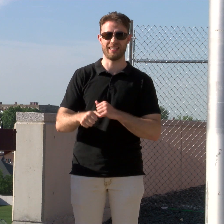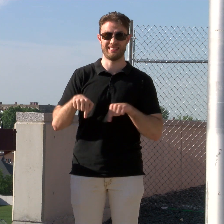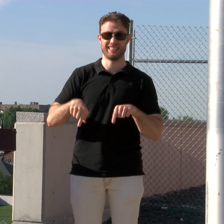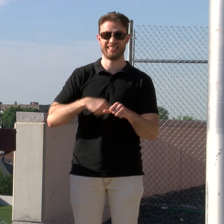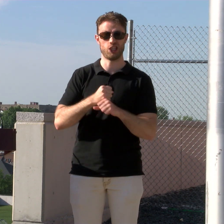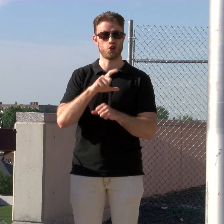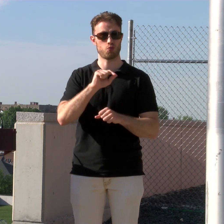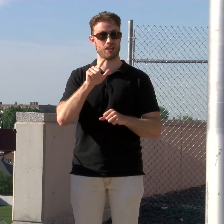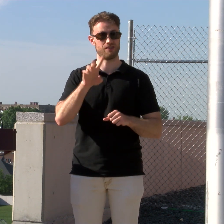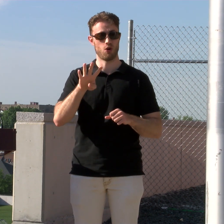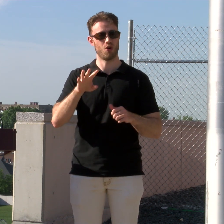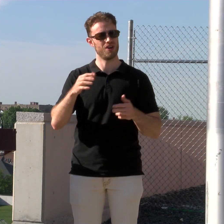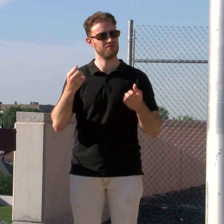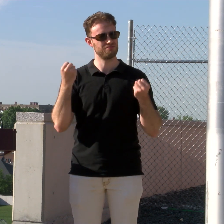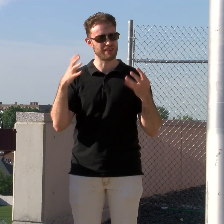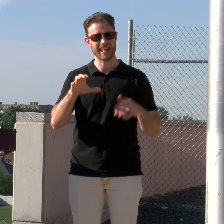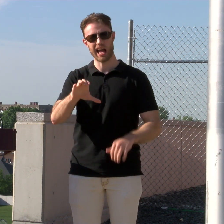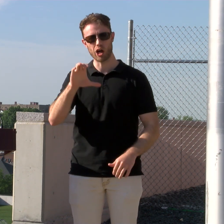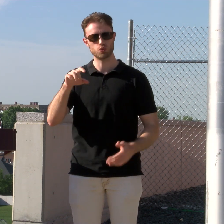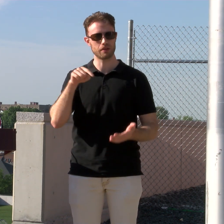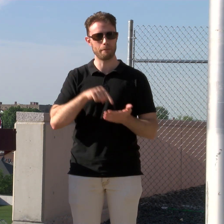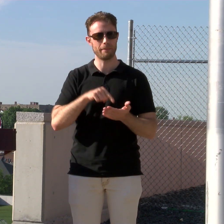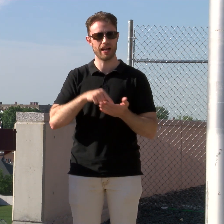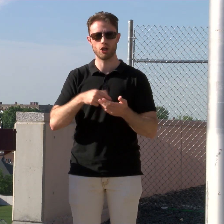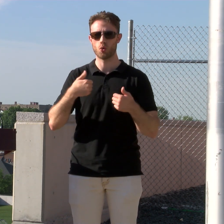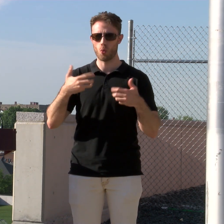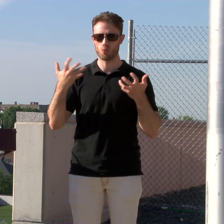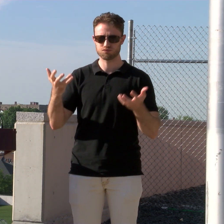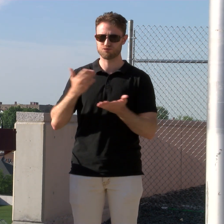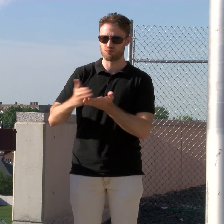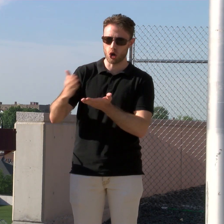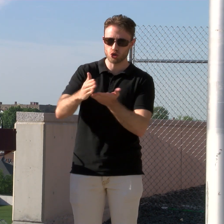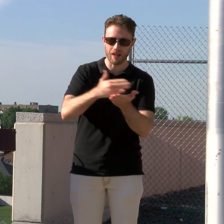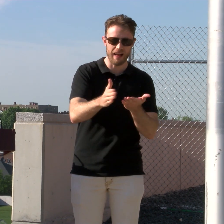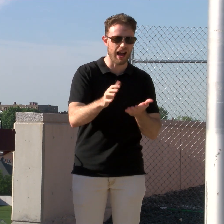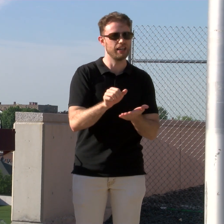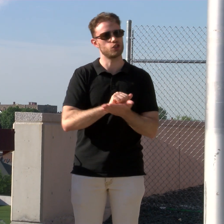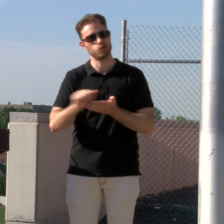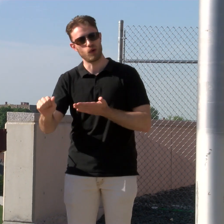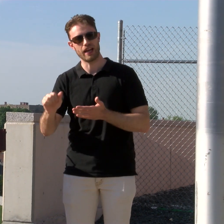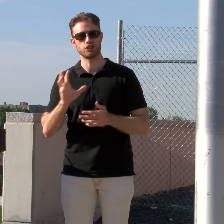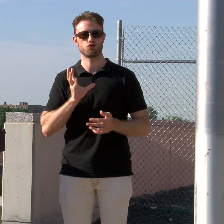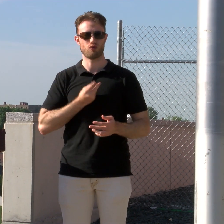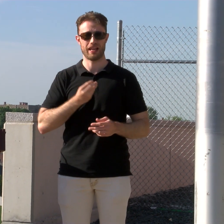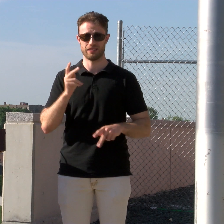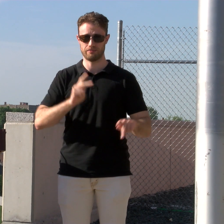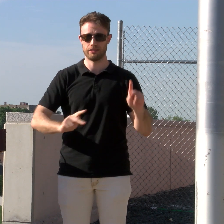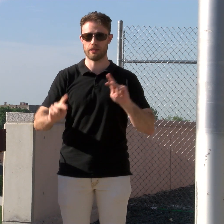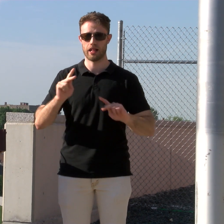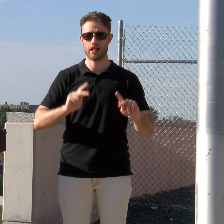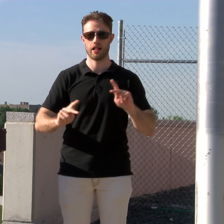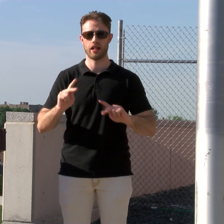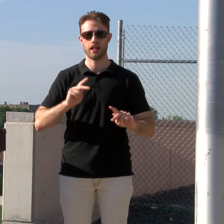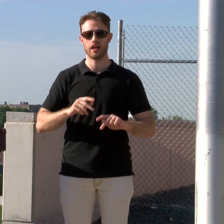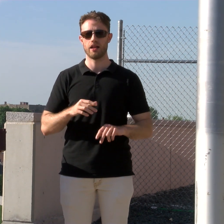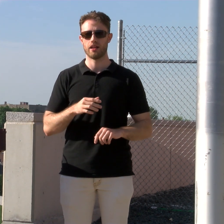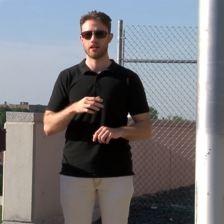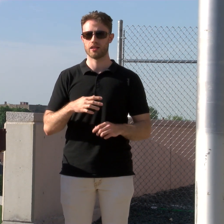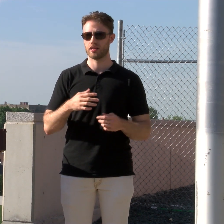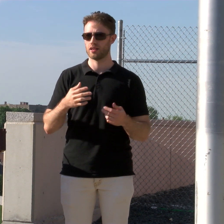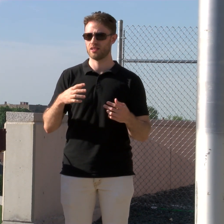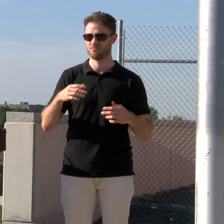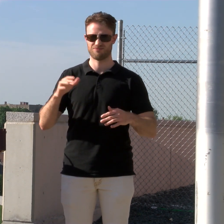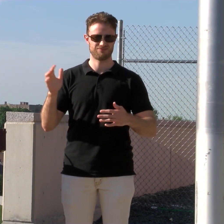2024, hundreds of bills seeking to marginalize and outright erase transgender people in a